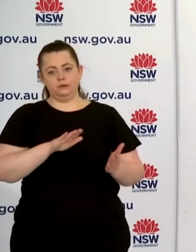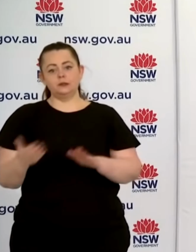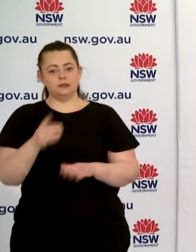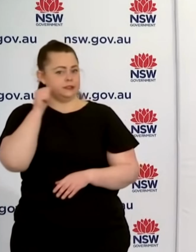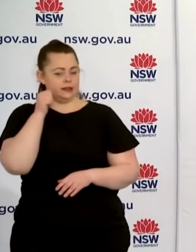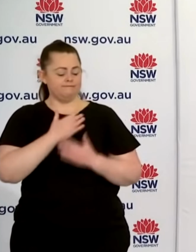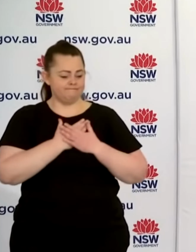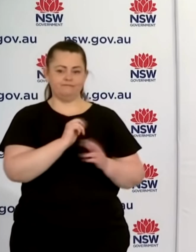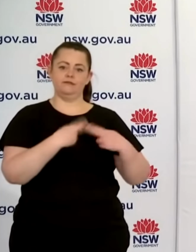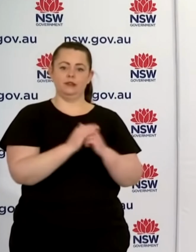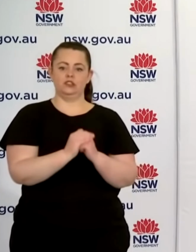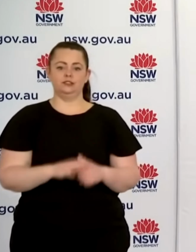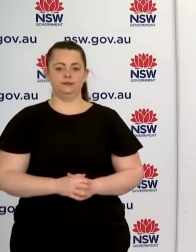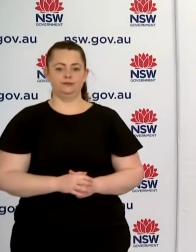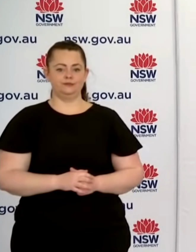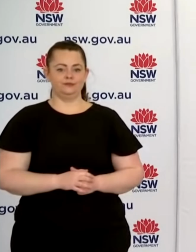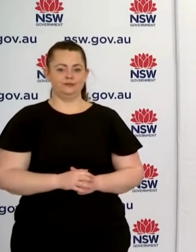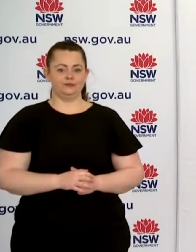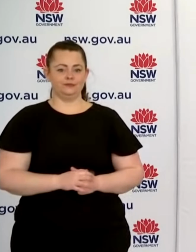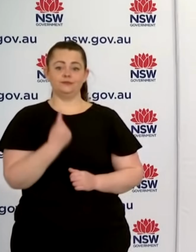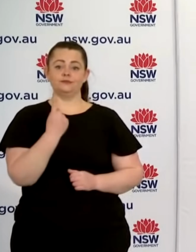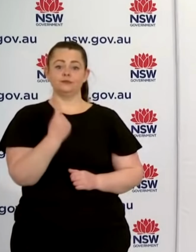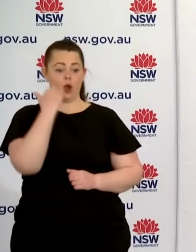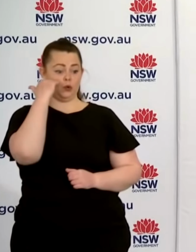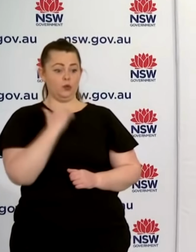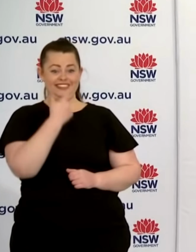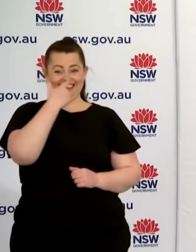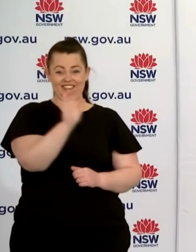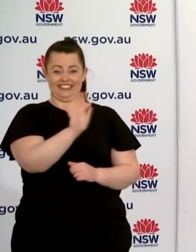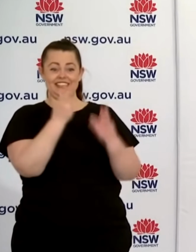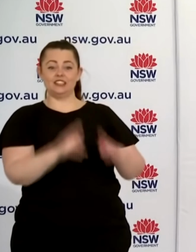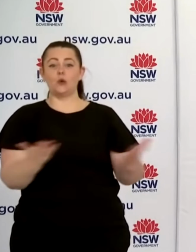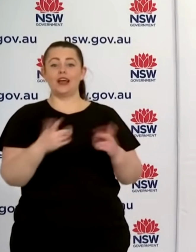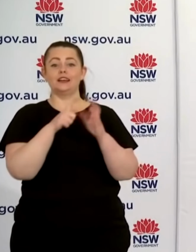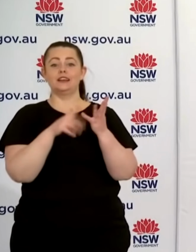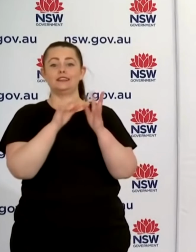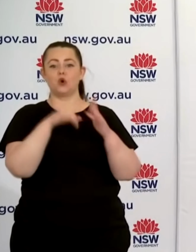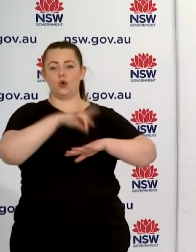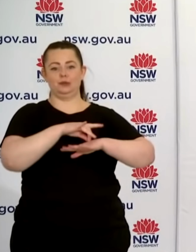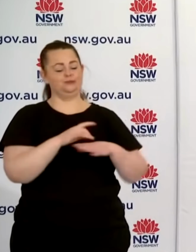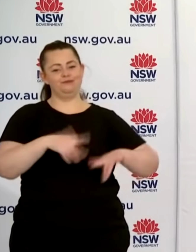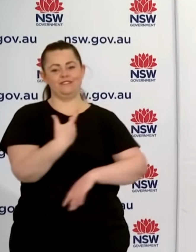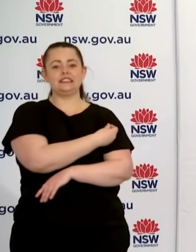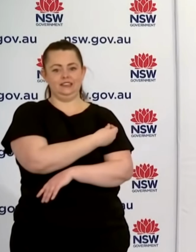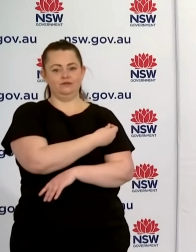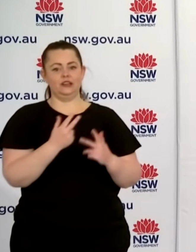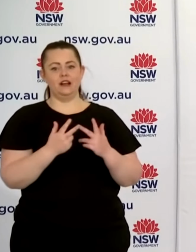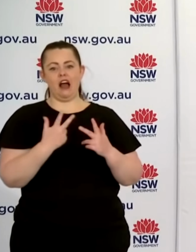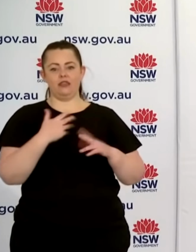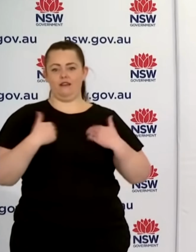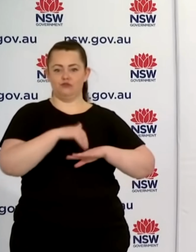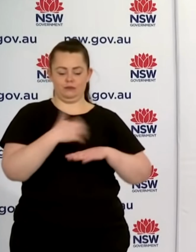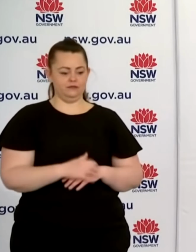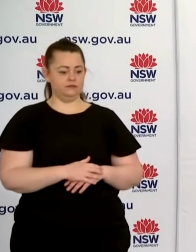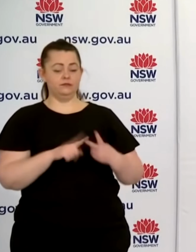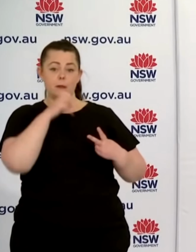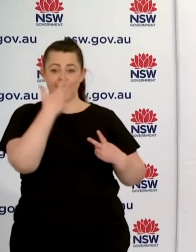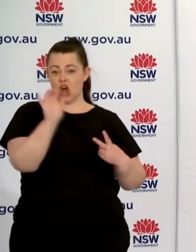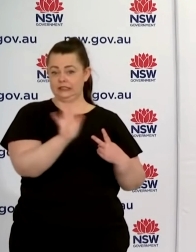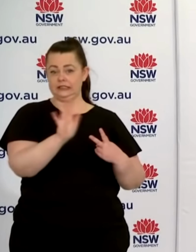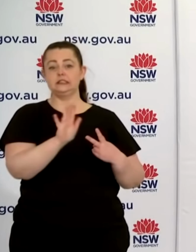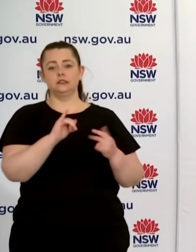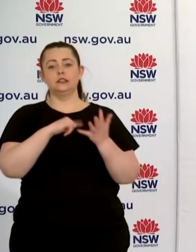sincere condolences to their loved ones. The death of a woman in her 70s from Western New South Wales at Dubbo Hospital was announced yesterday. She was not vaccinated. She had underlying health conditions. There was a gentleman in his 90s from southeastern Sydney died at St